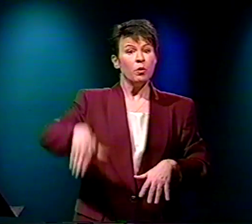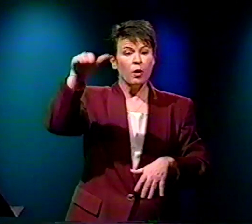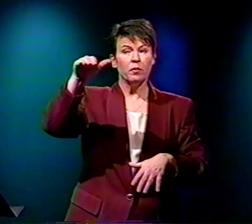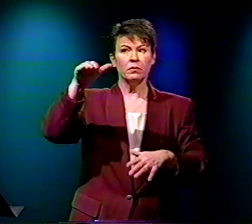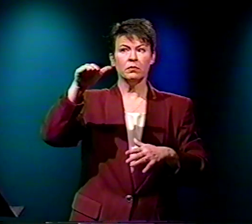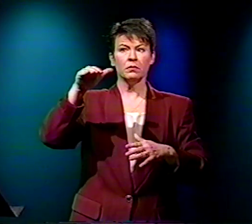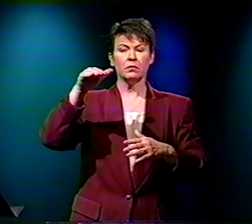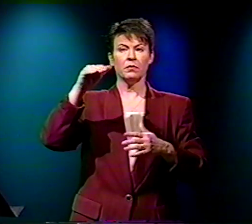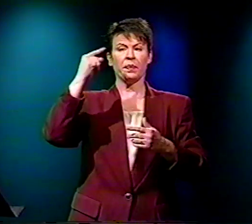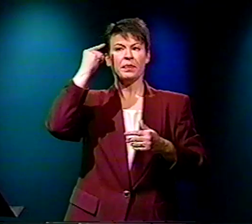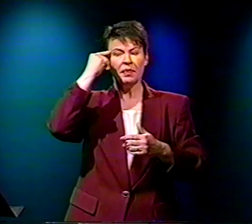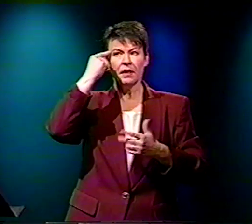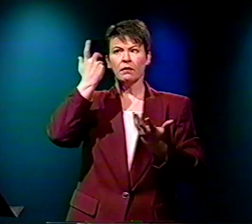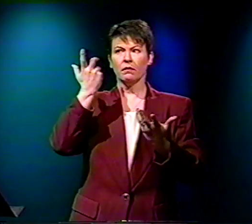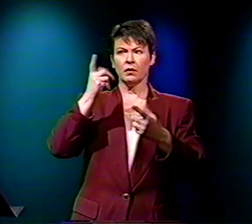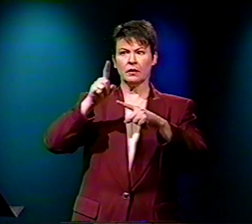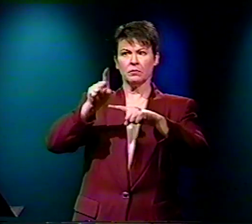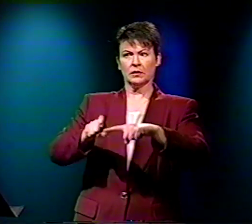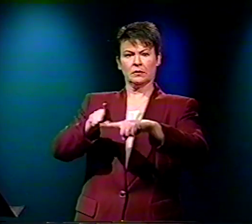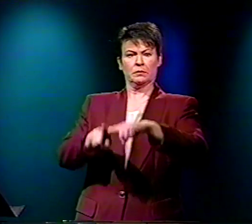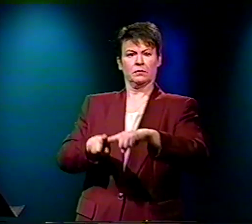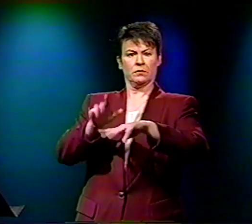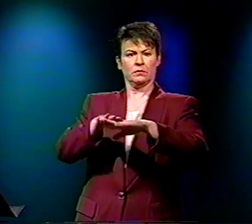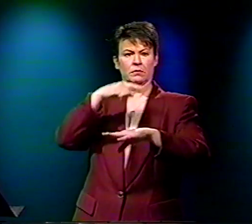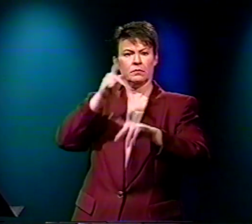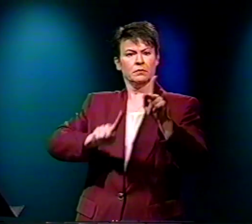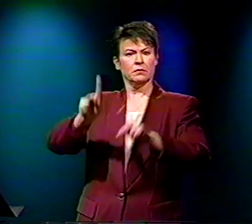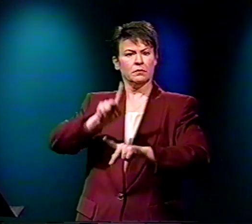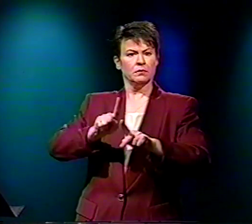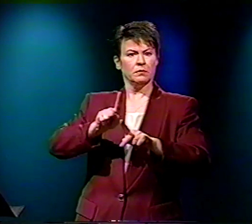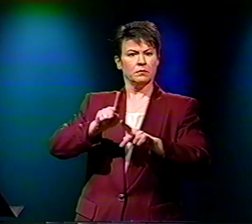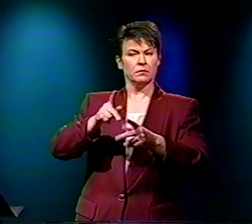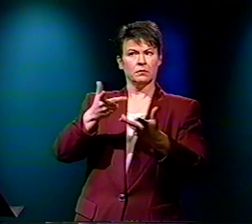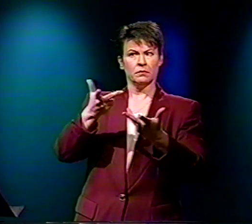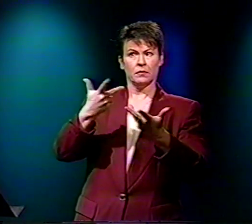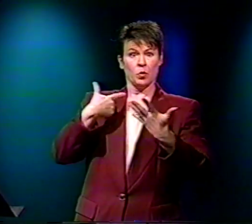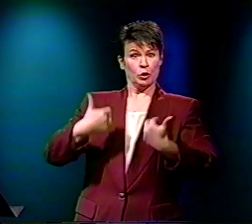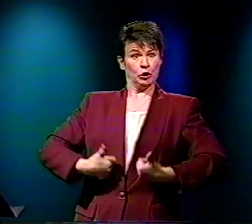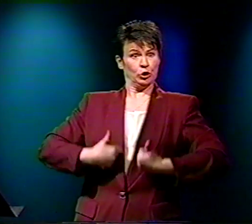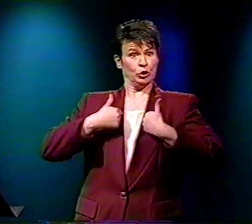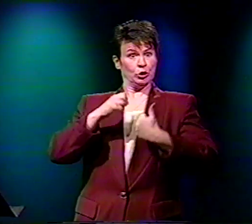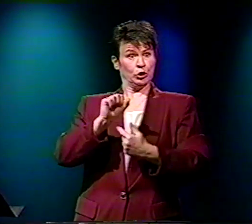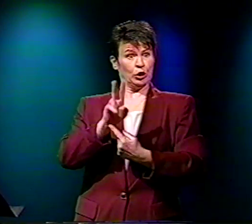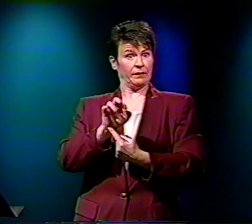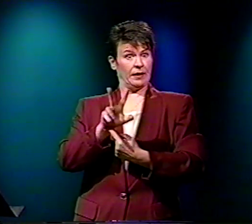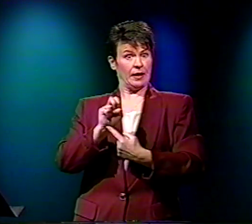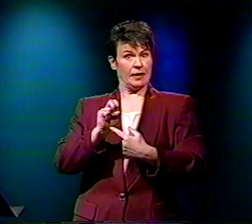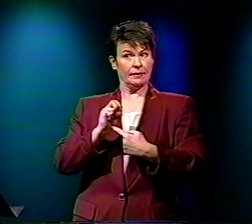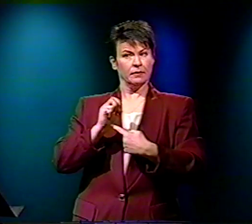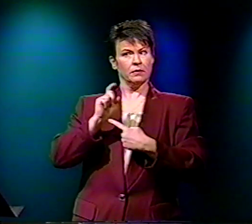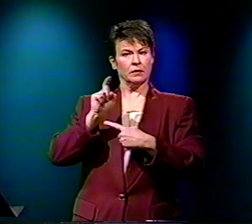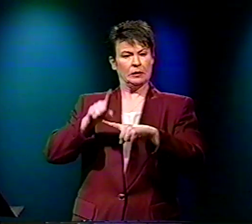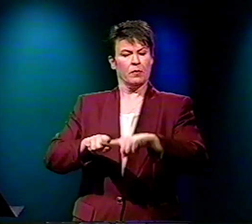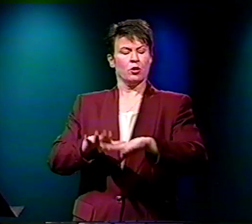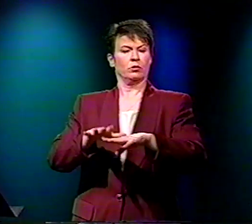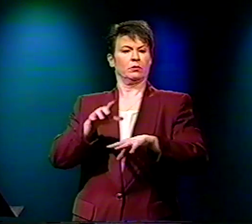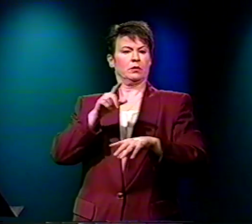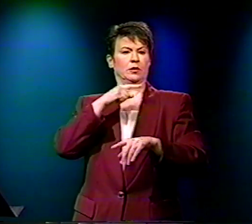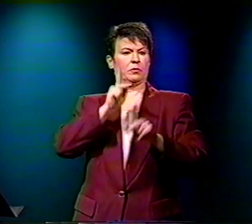Deaf people throughout their life experiences have been taught or conditioned to rely on hearing people, and that